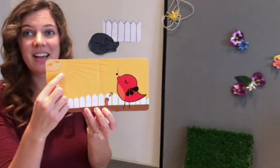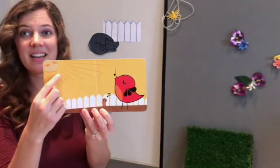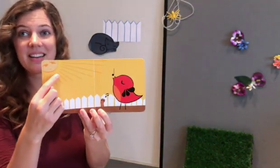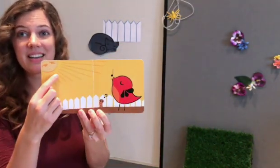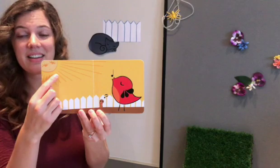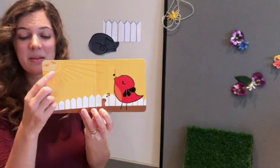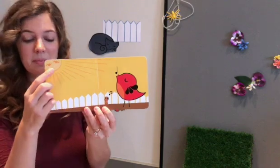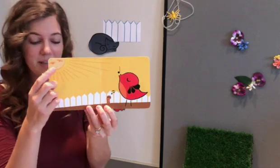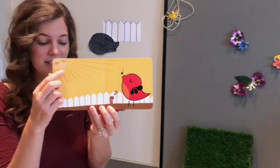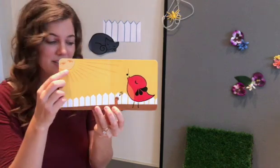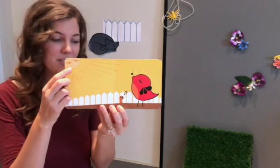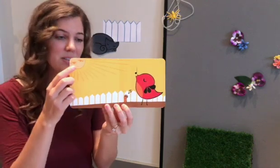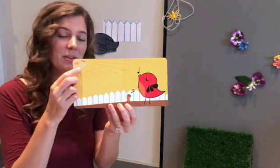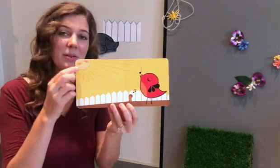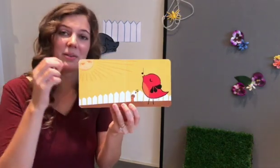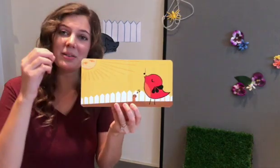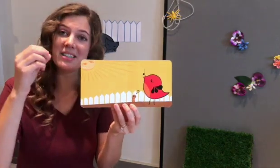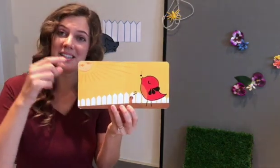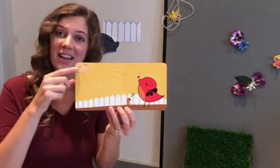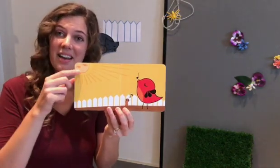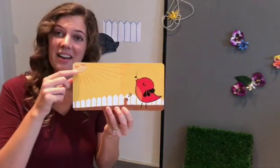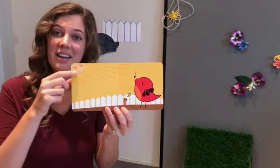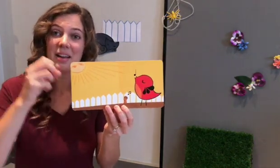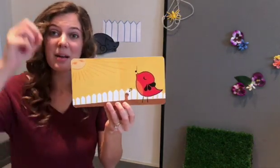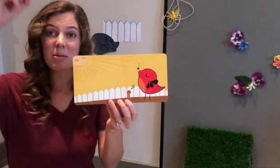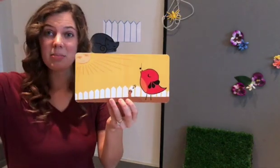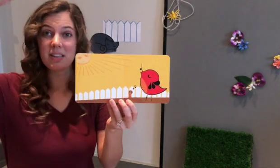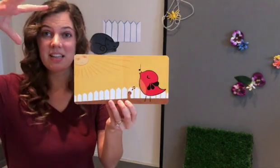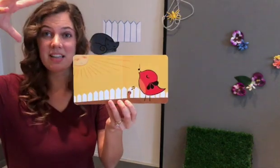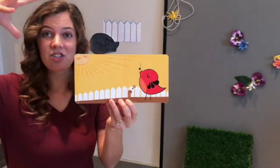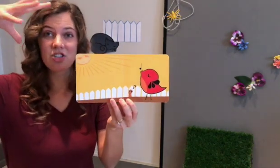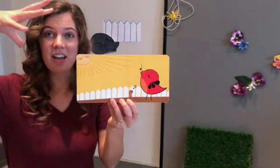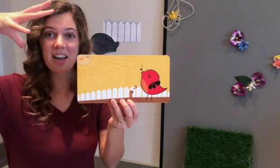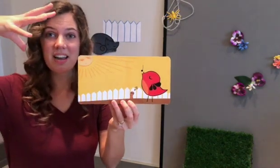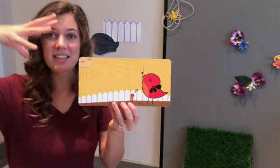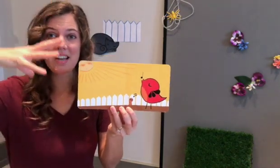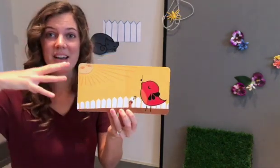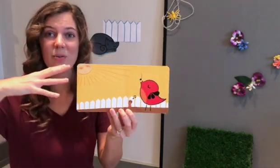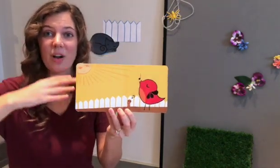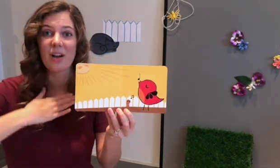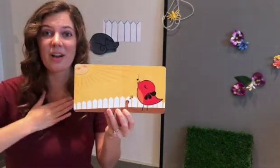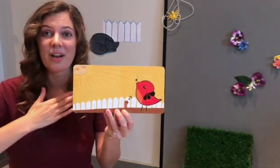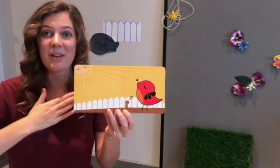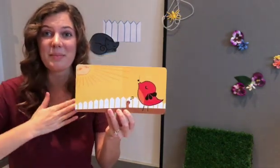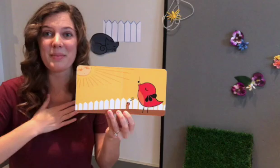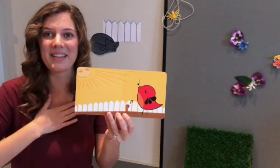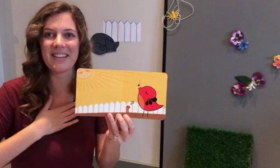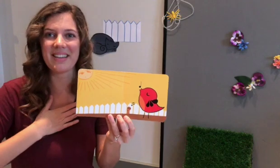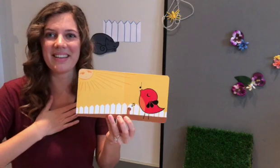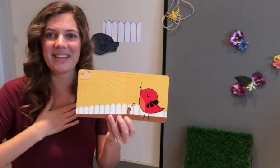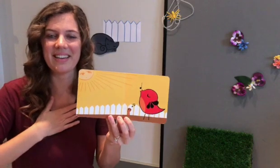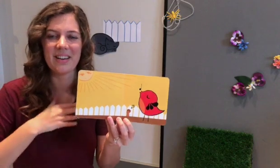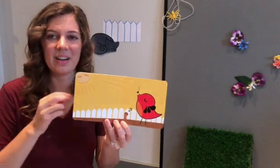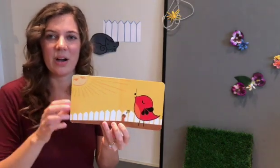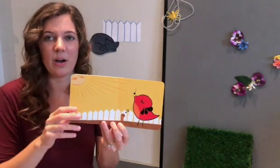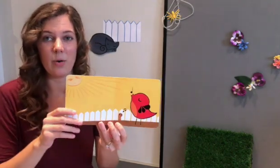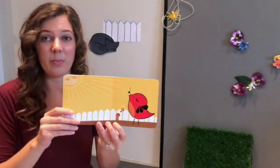Sun, Mr. Golden Sun, please shine down on me. Oh,